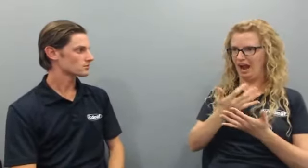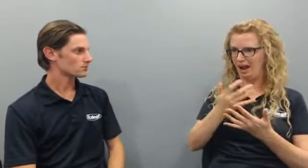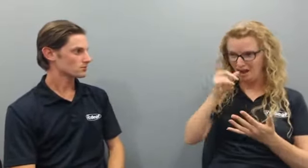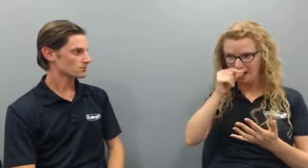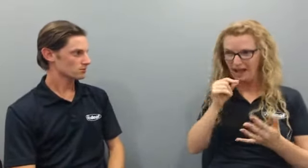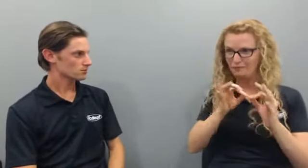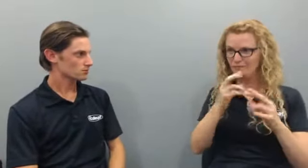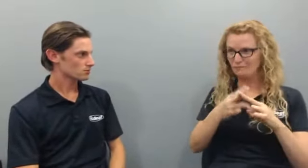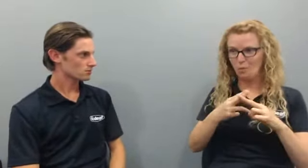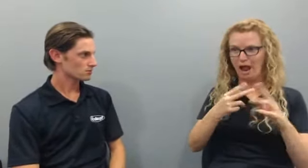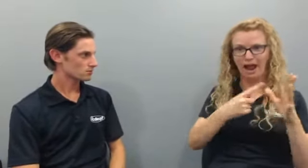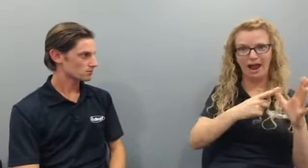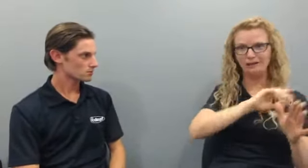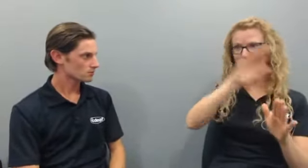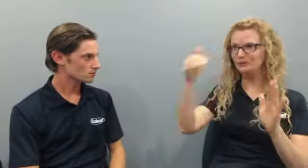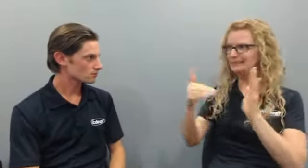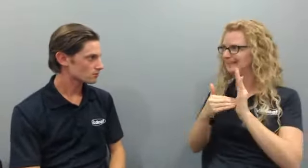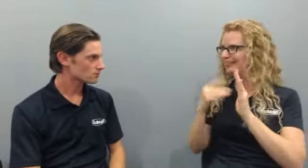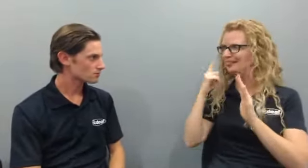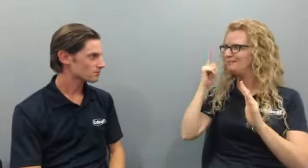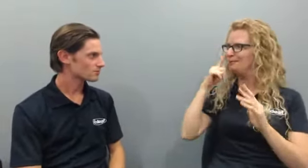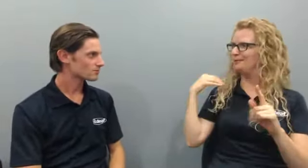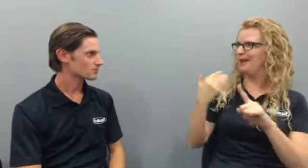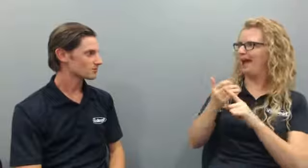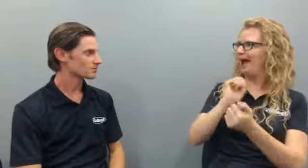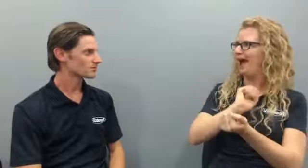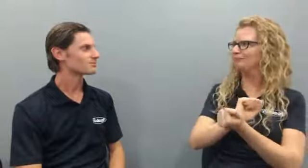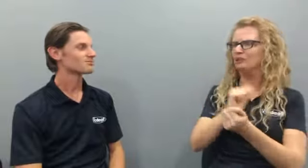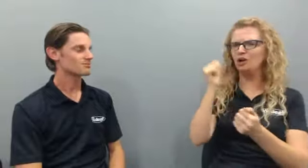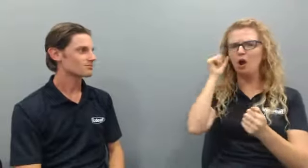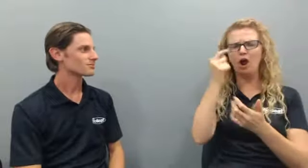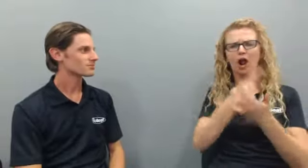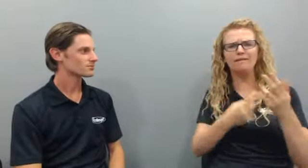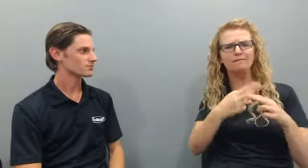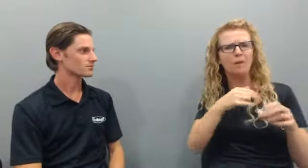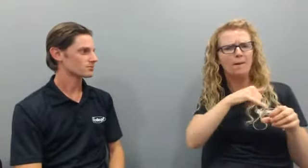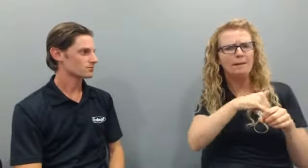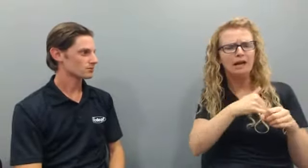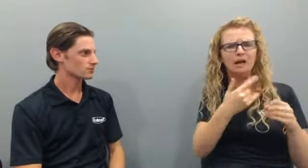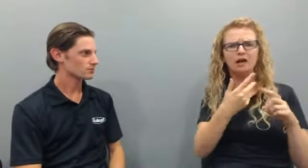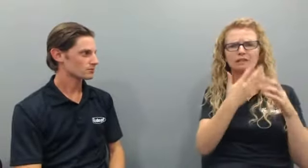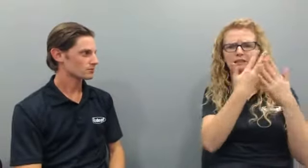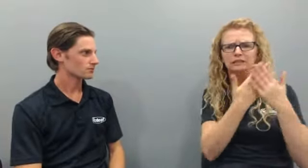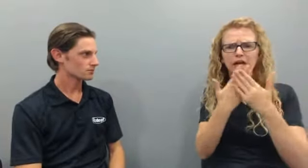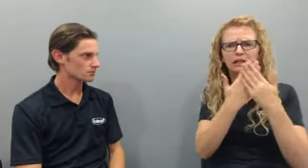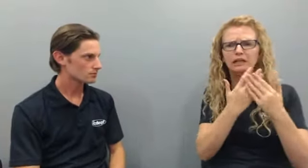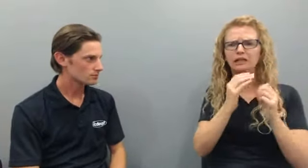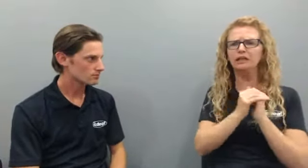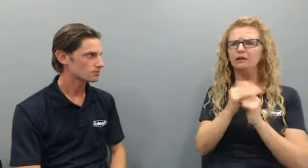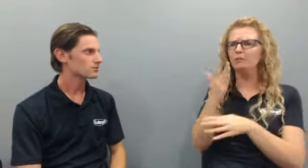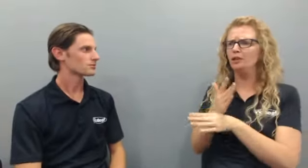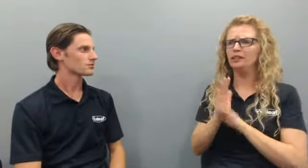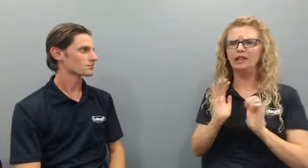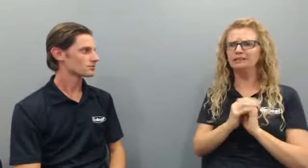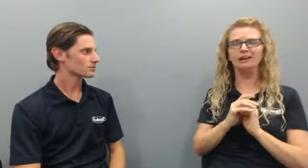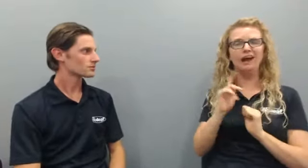People are still unsure whether or not they can get interpreters for all different scenarios. There's such a habit of knowing that I can get interpreting for studying and